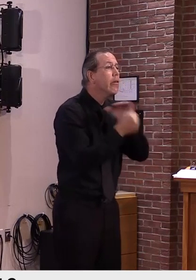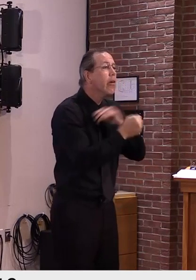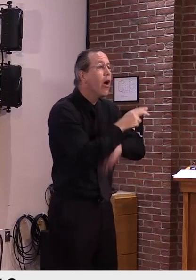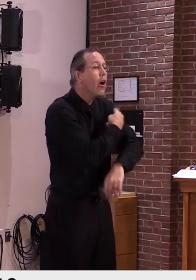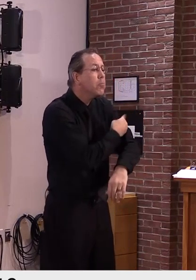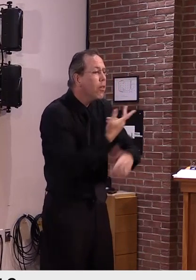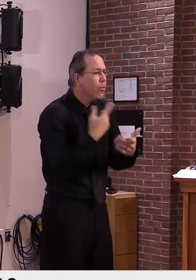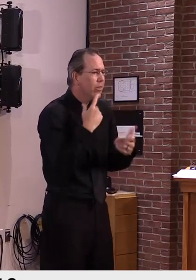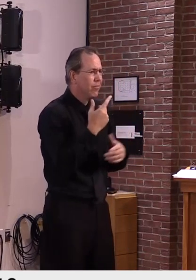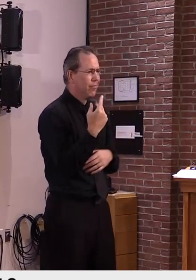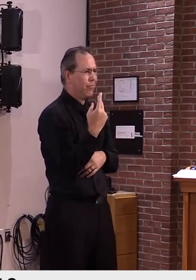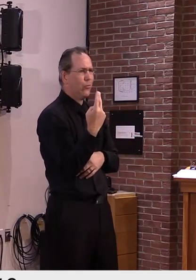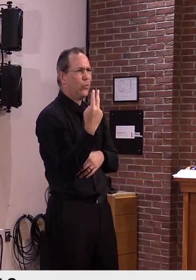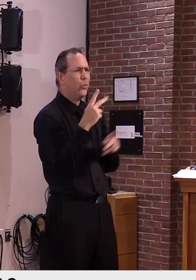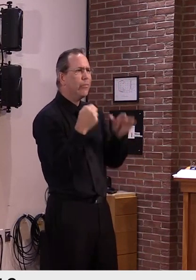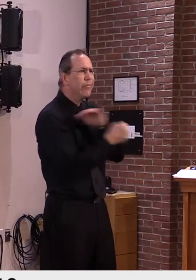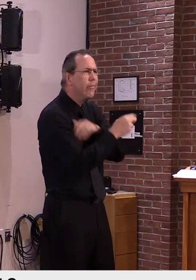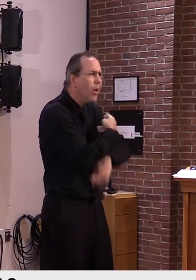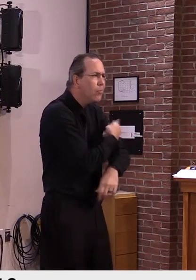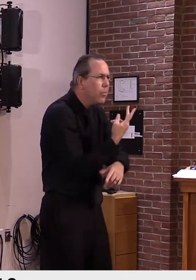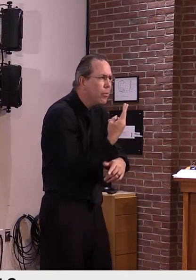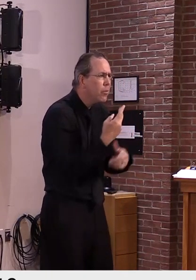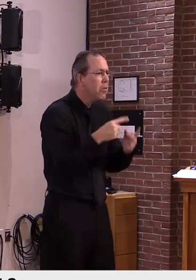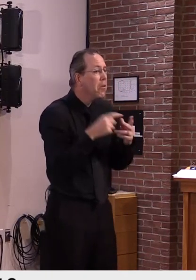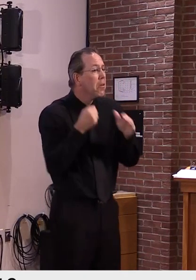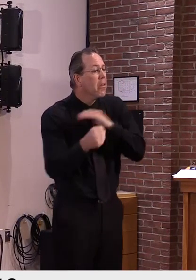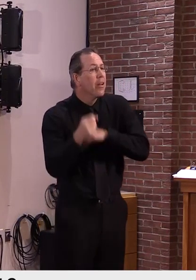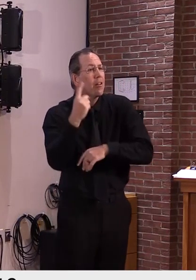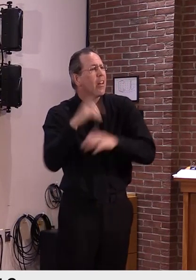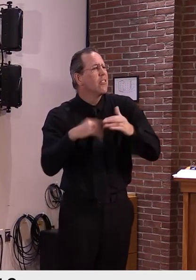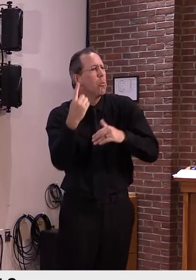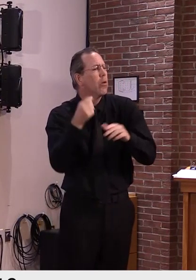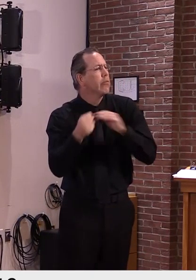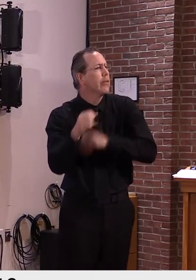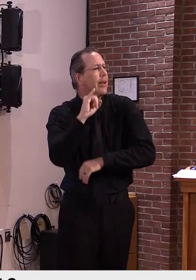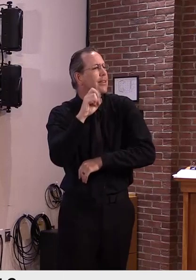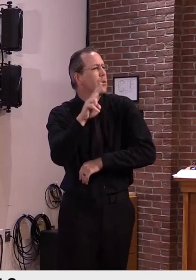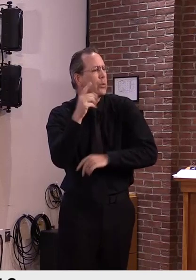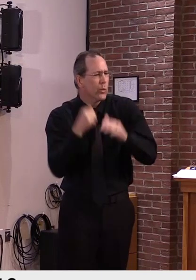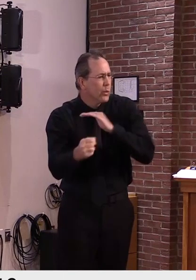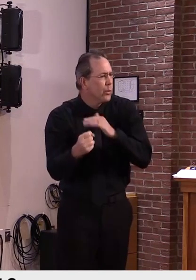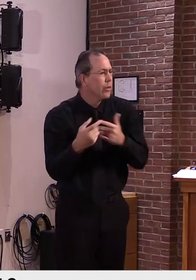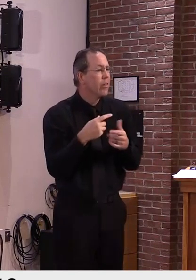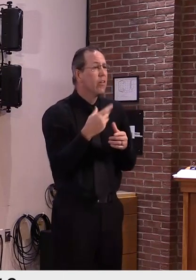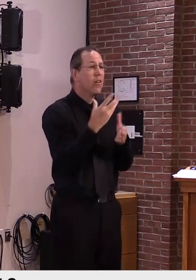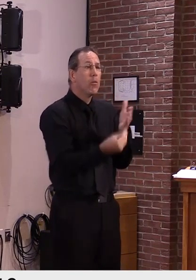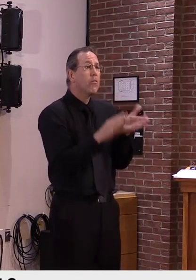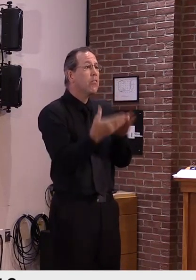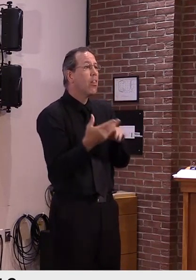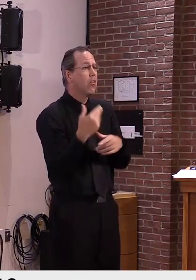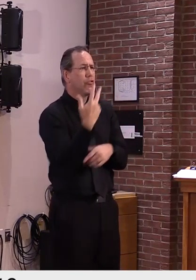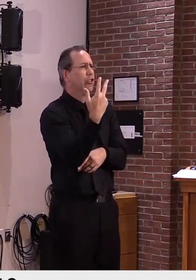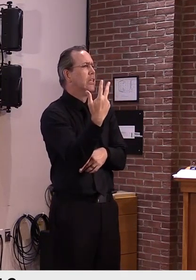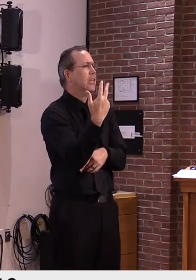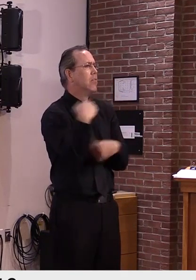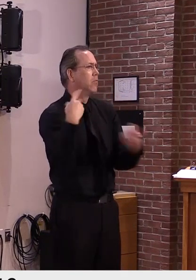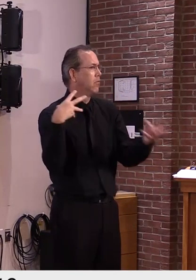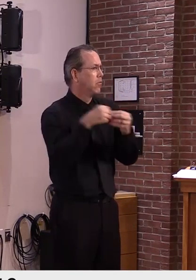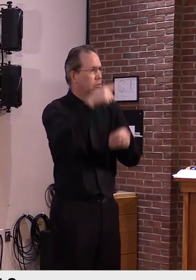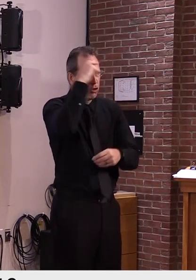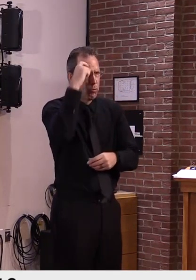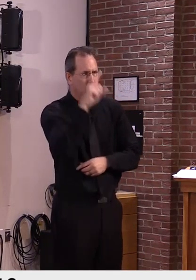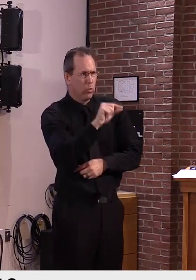or in the ICU. And we did record 3 deaths over the summer, but again, fortunately, much less in